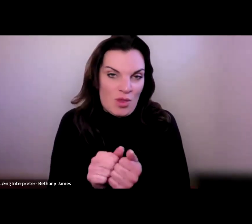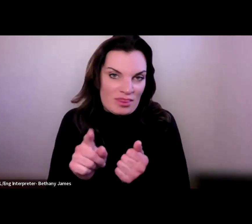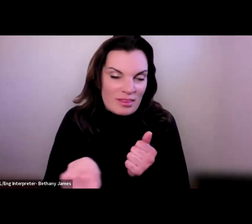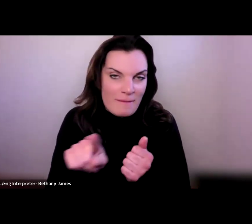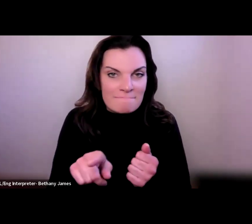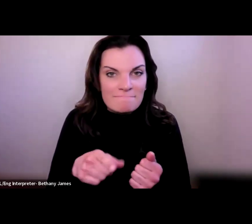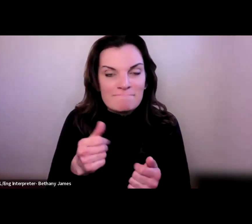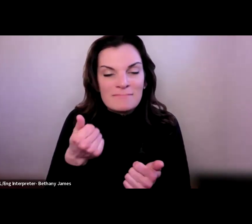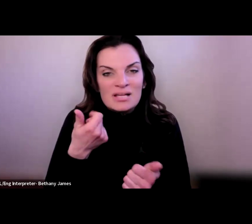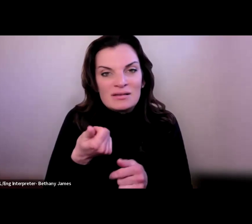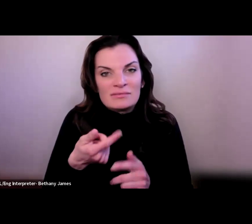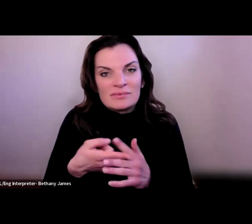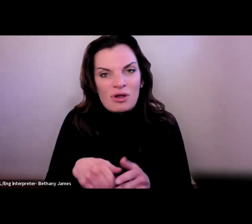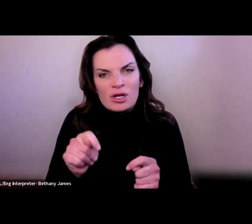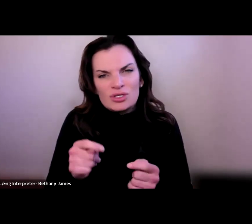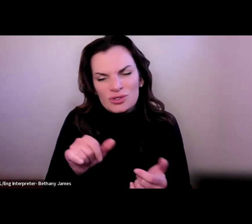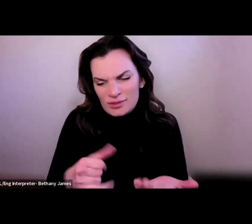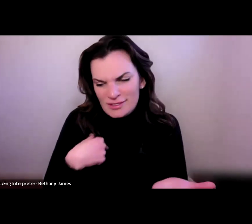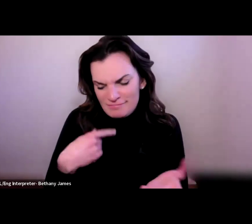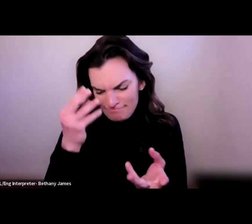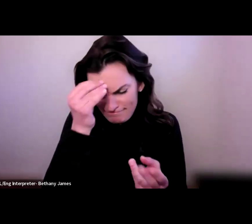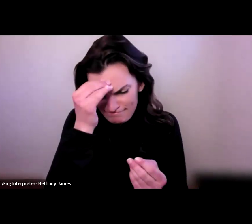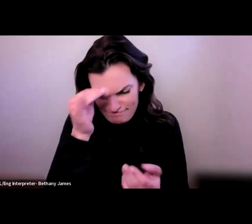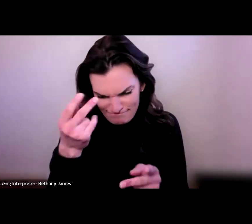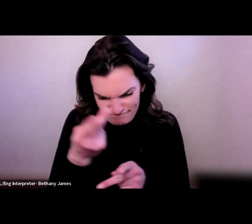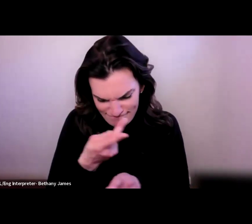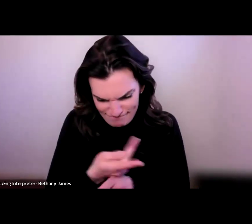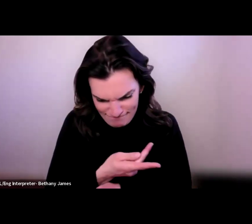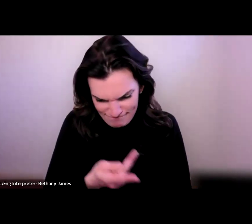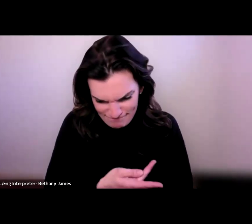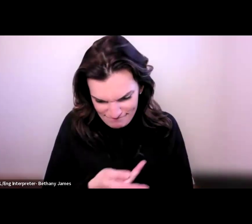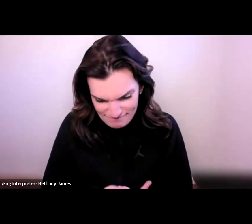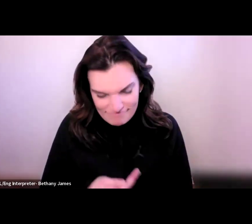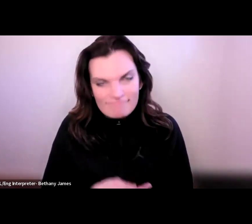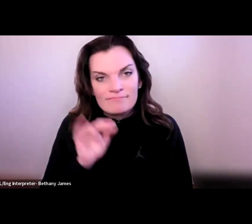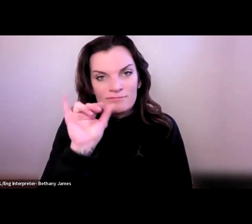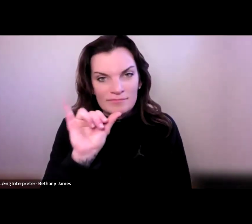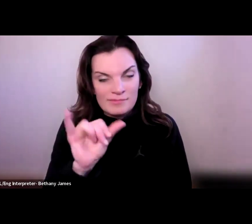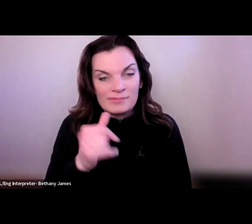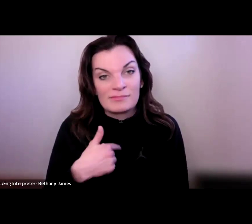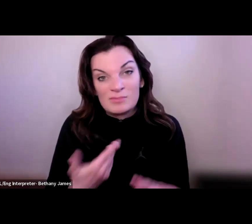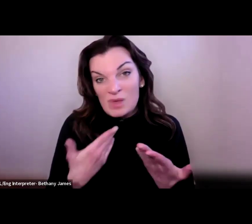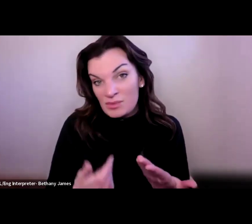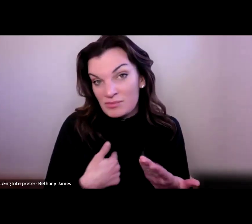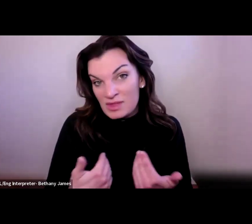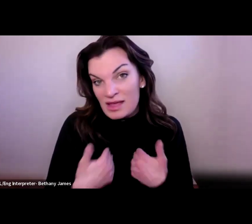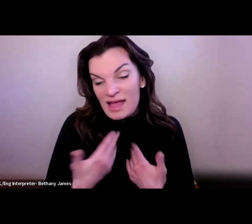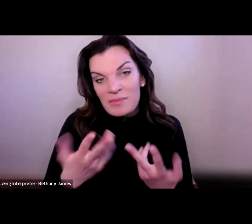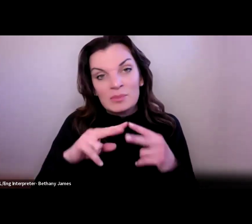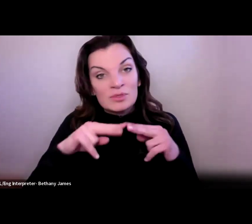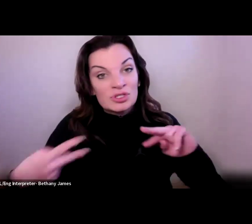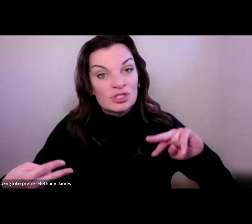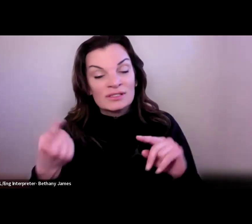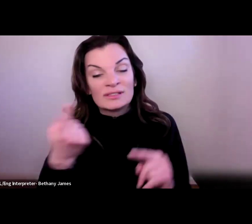put this information together in a really backwards fashion, that I might have gene differences